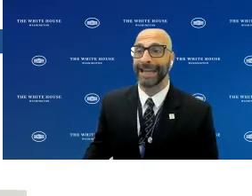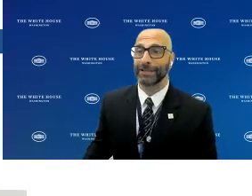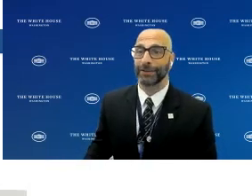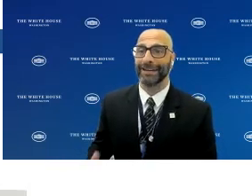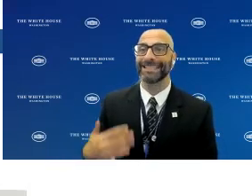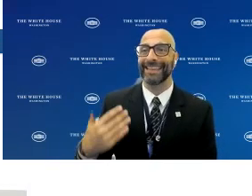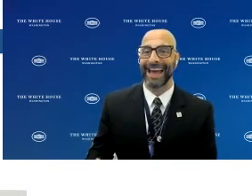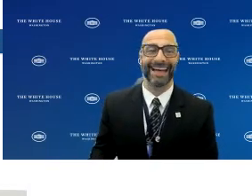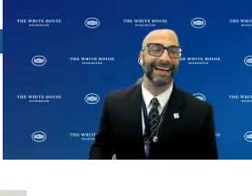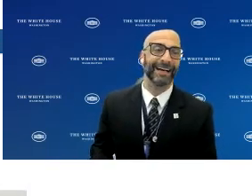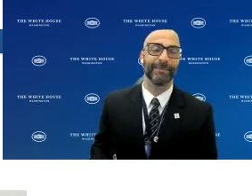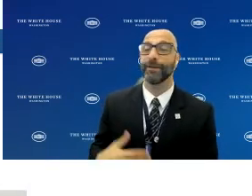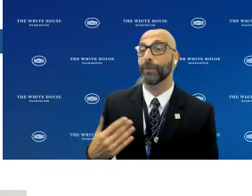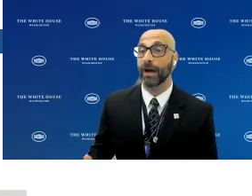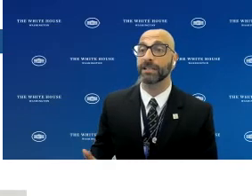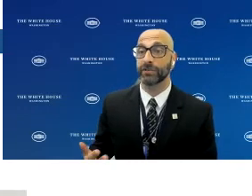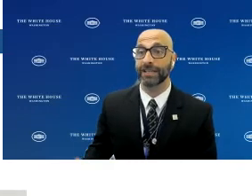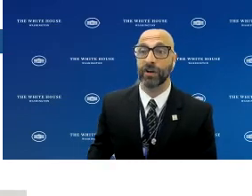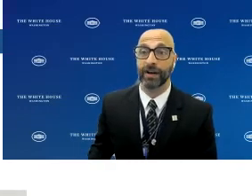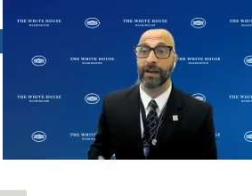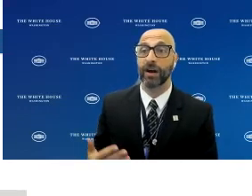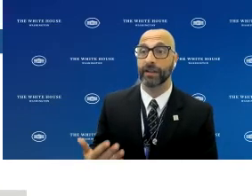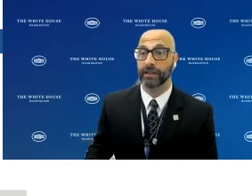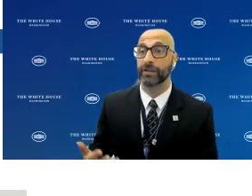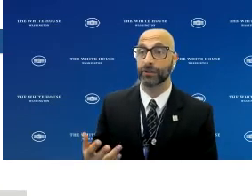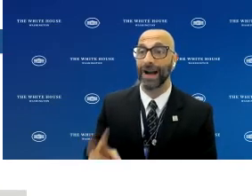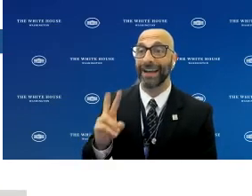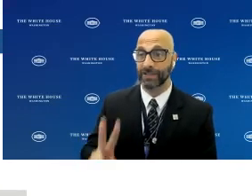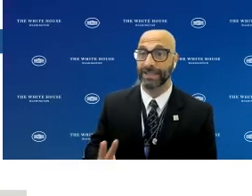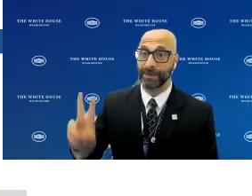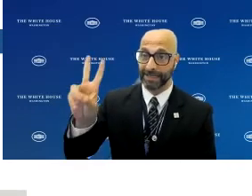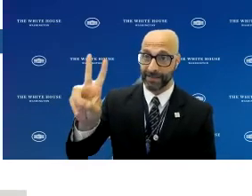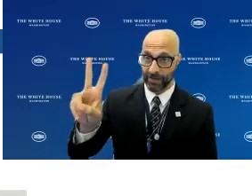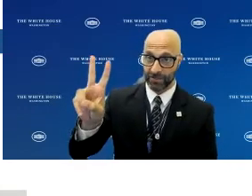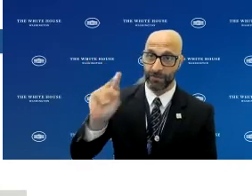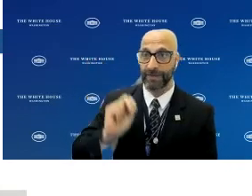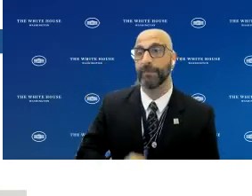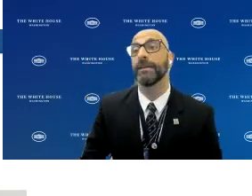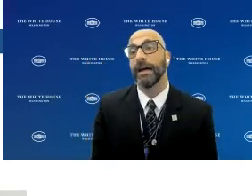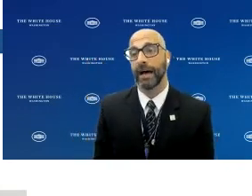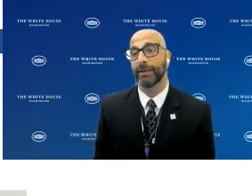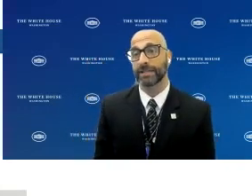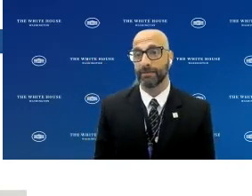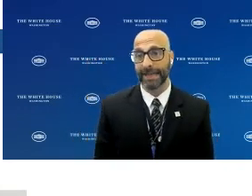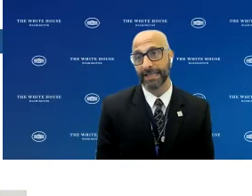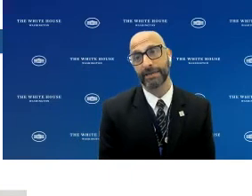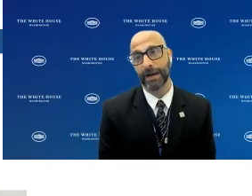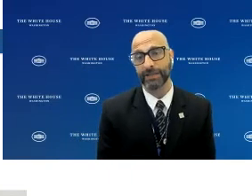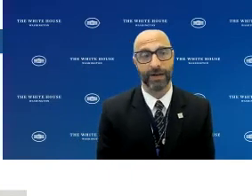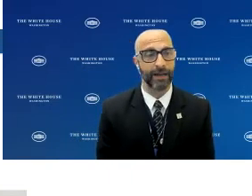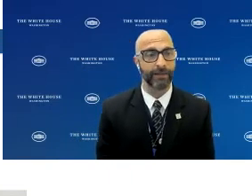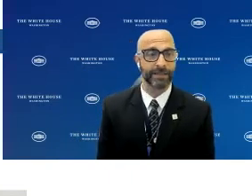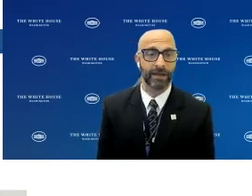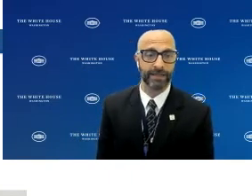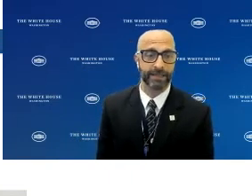What I really wanted to get to was that we also just started the clinical trials for TPOXX. There are 2 of them. There's a